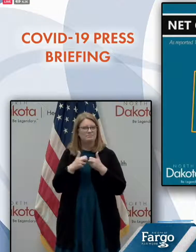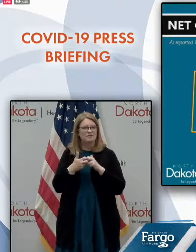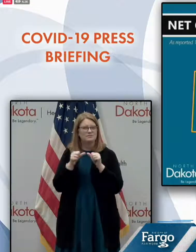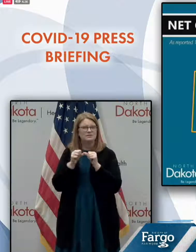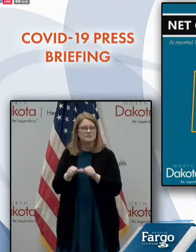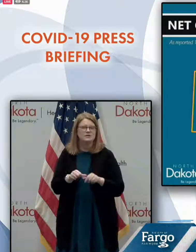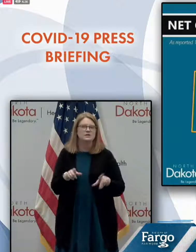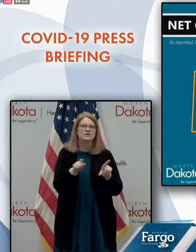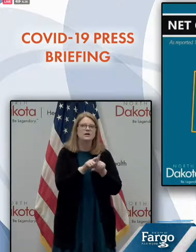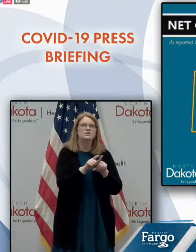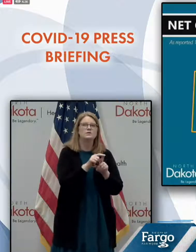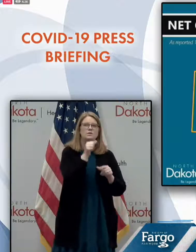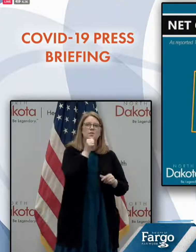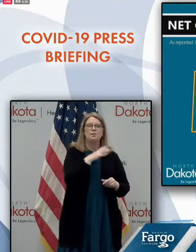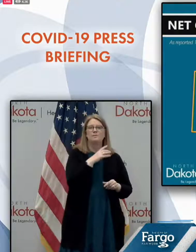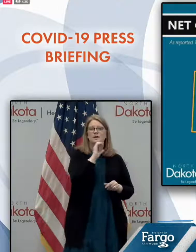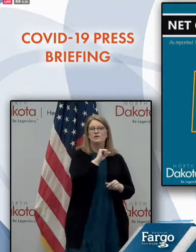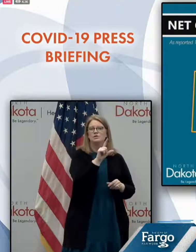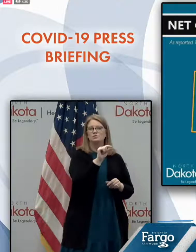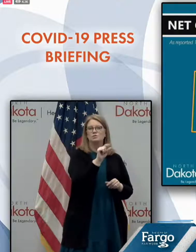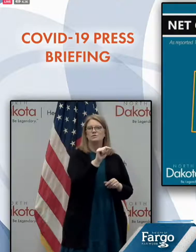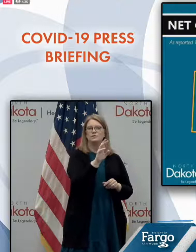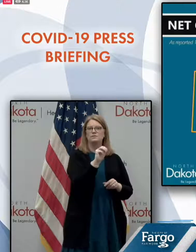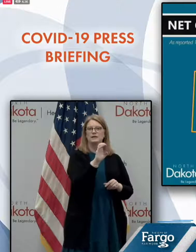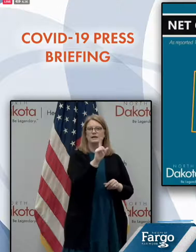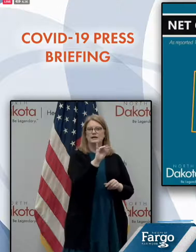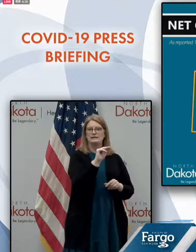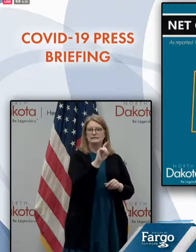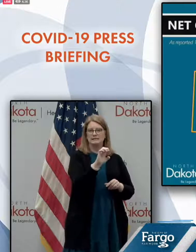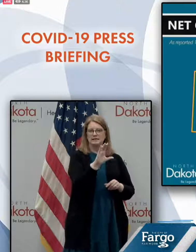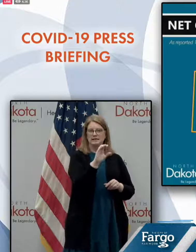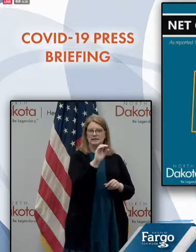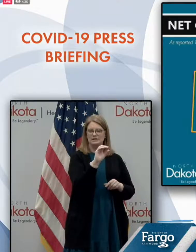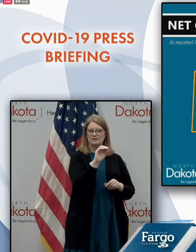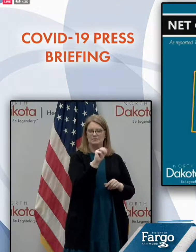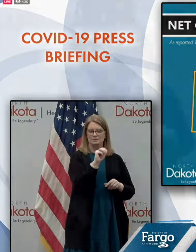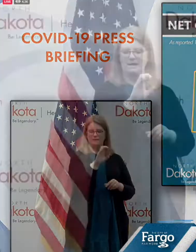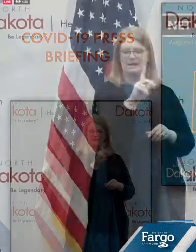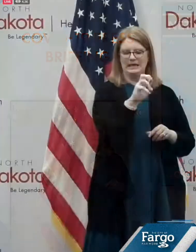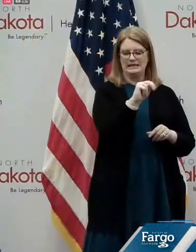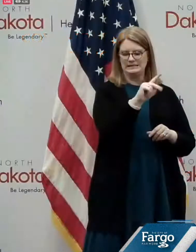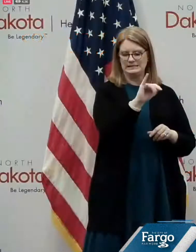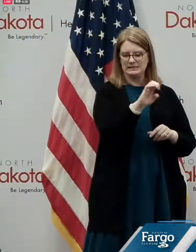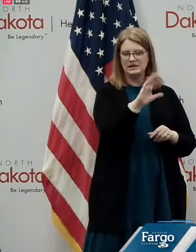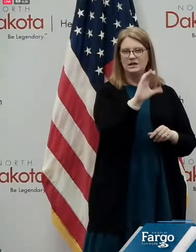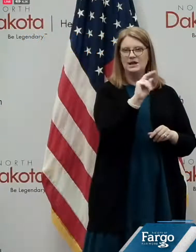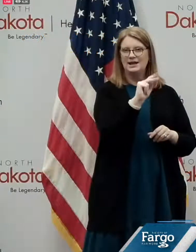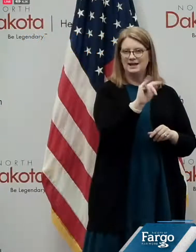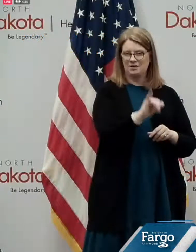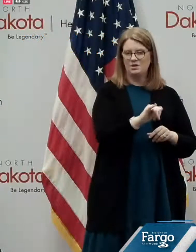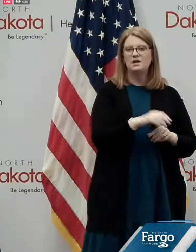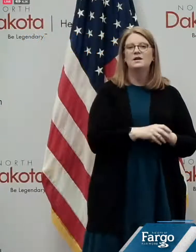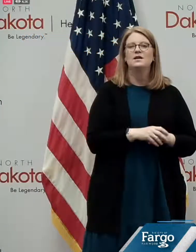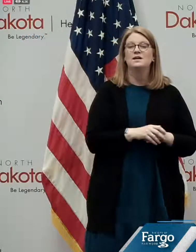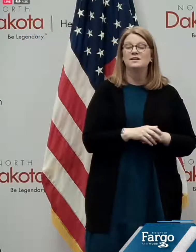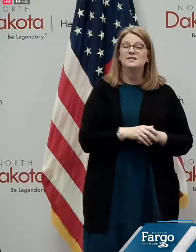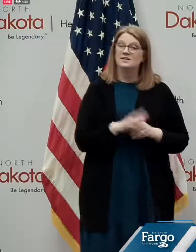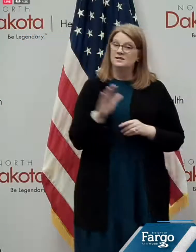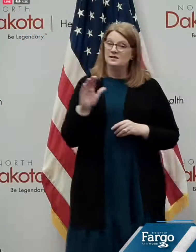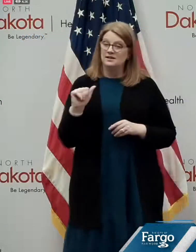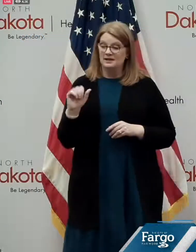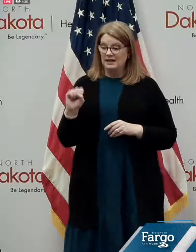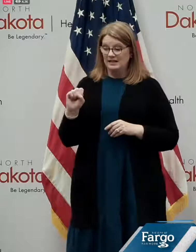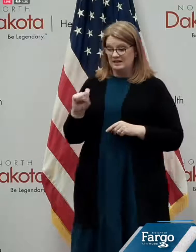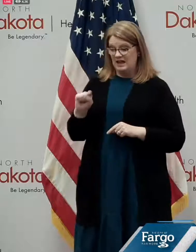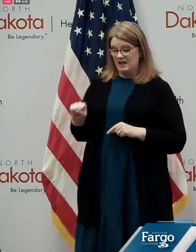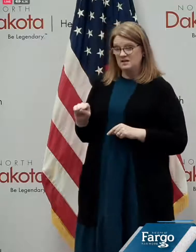in her 20s from McKenzie County. And again, I think when you read that list, one of the things you'll note is that Cass was only one of